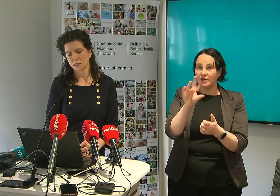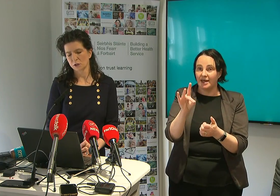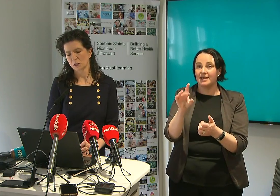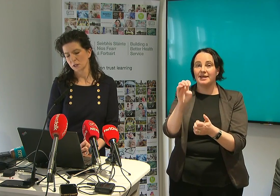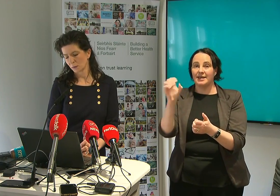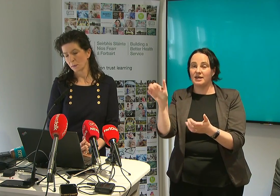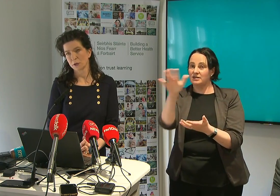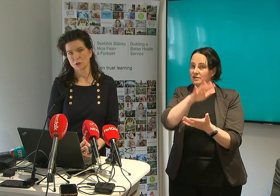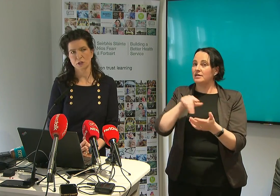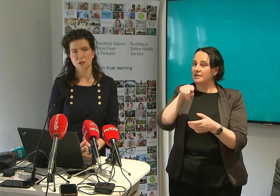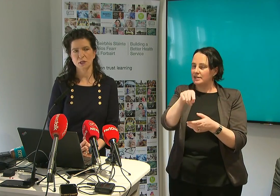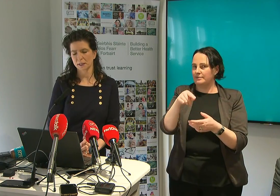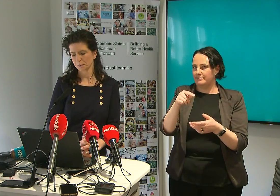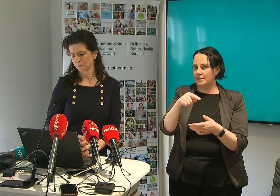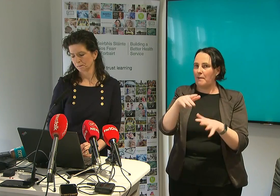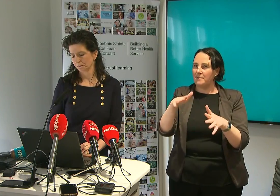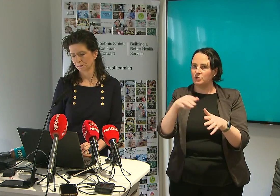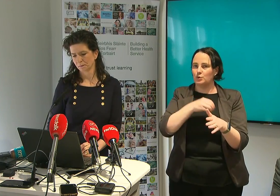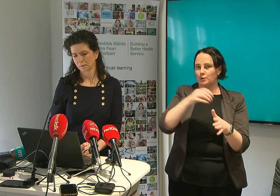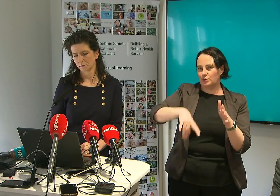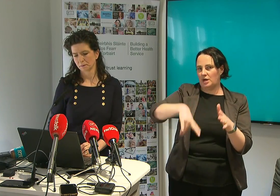is considered to be moderate to high.